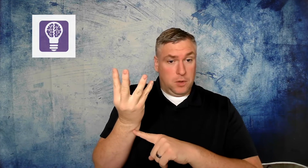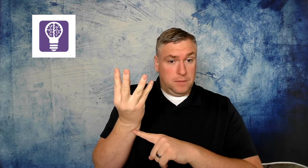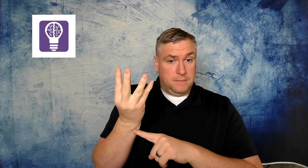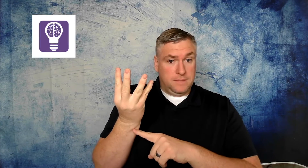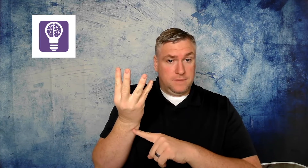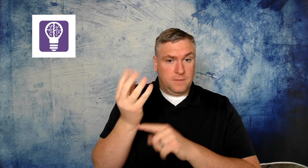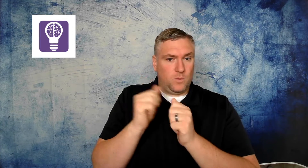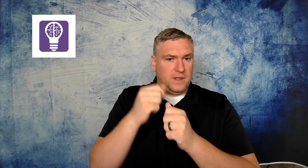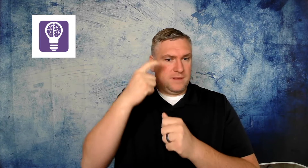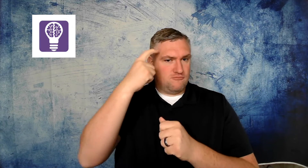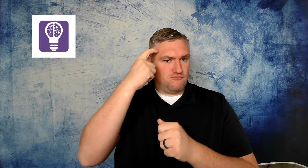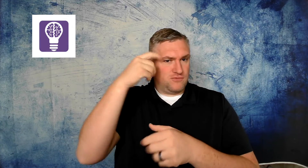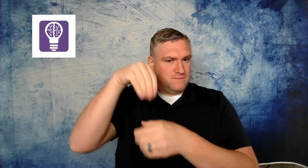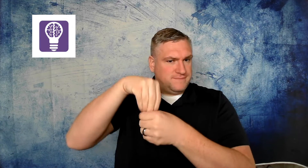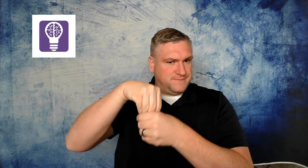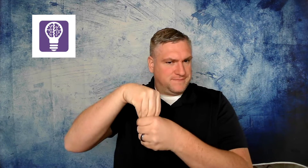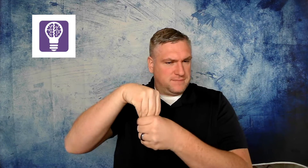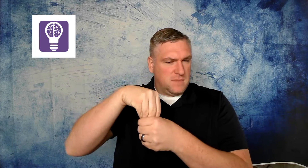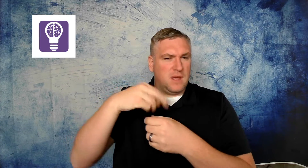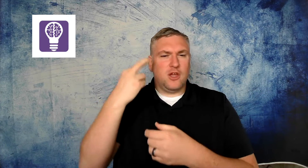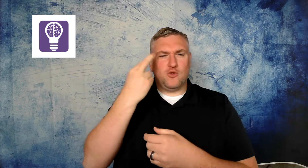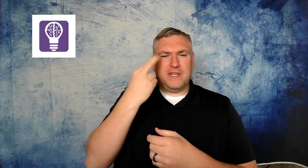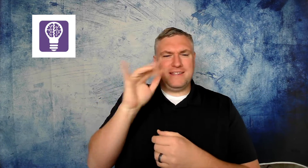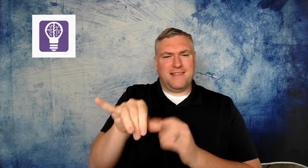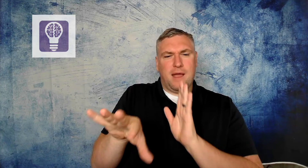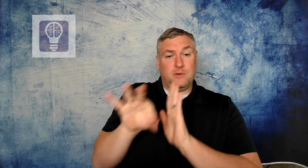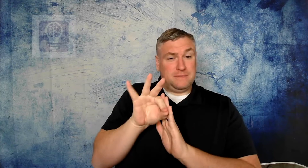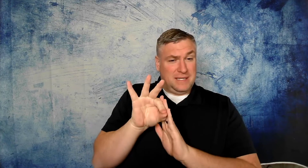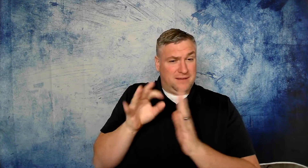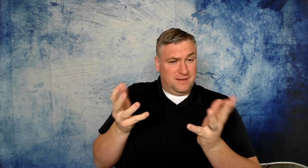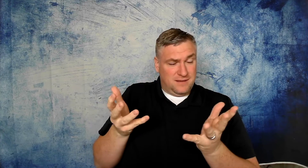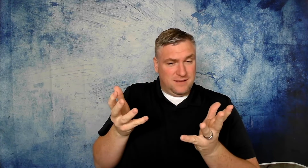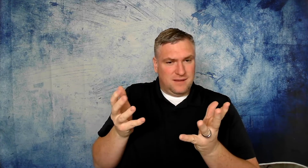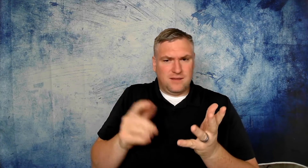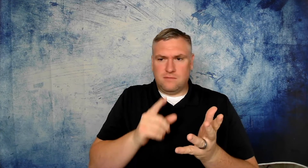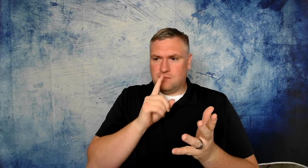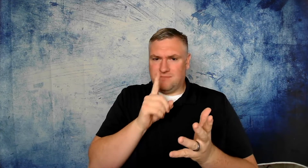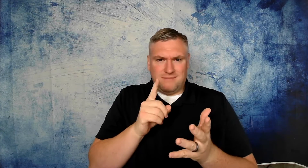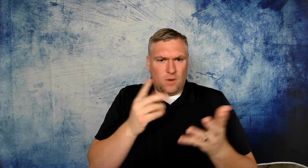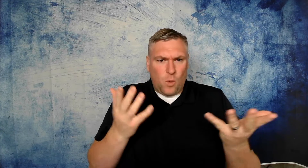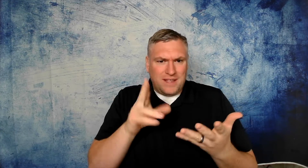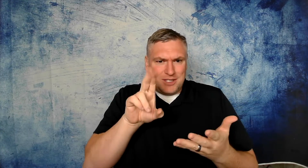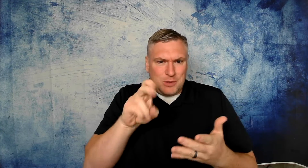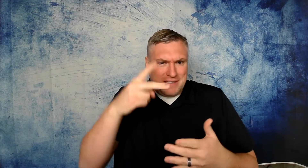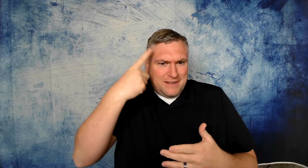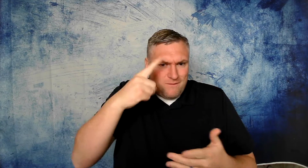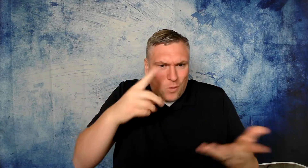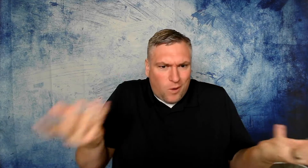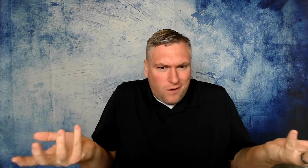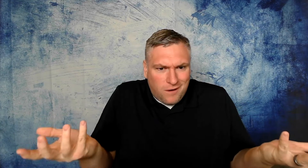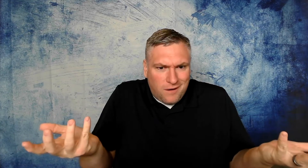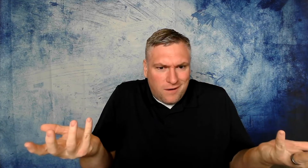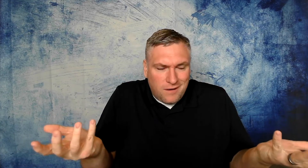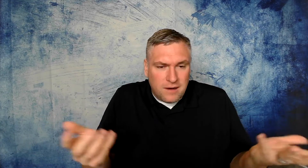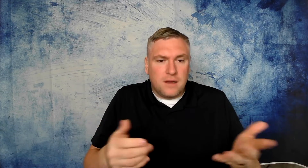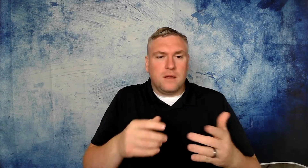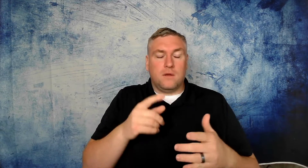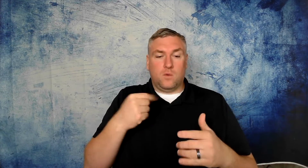You'll see a light bulb theme used throughout with a brain inside. The reason that was picked is what is USDB